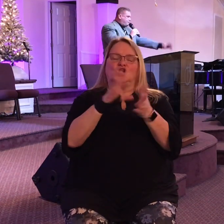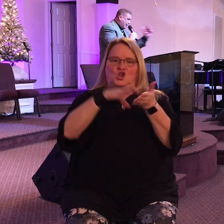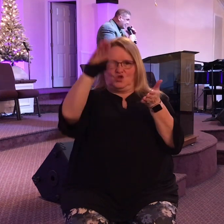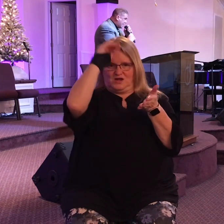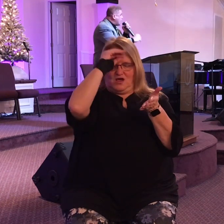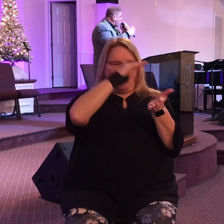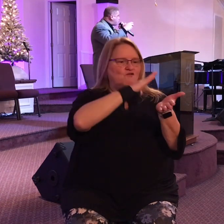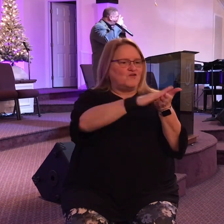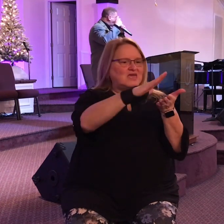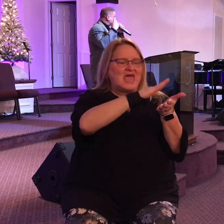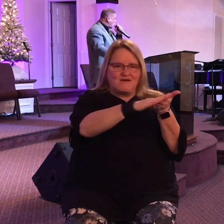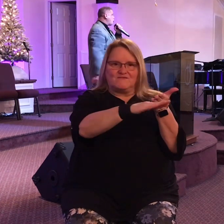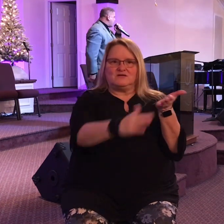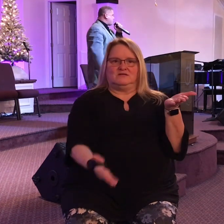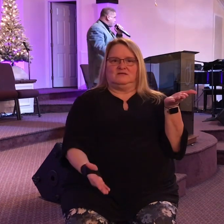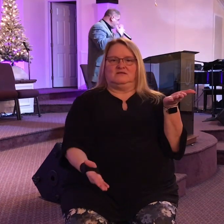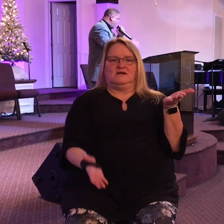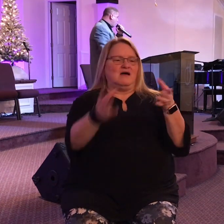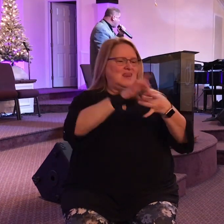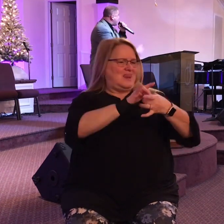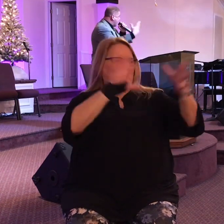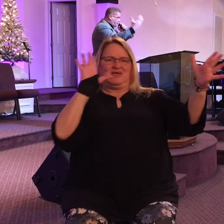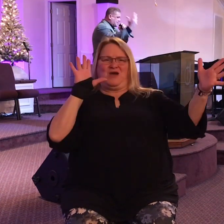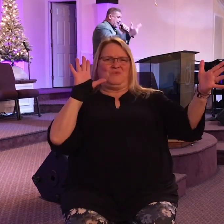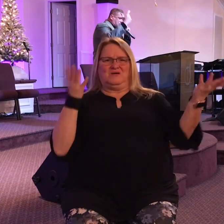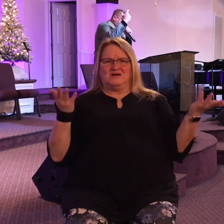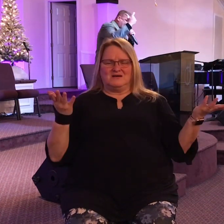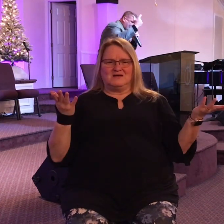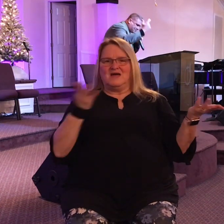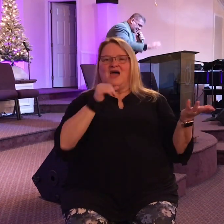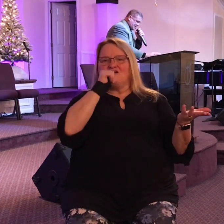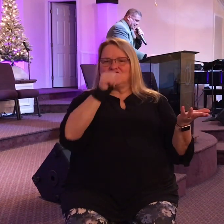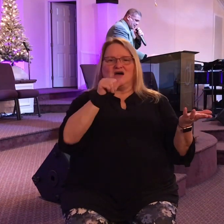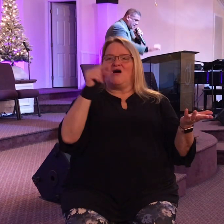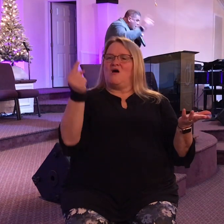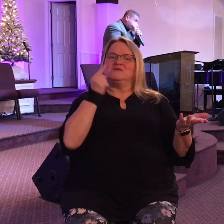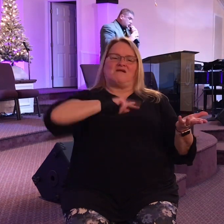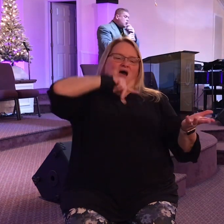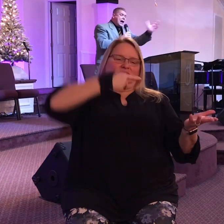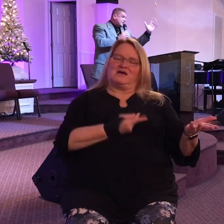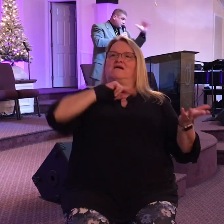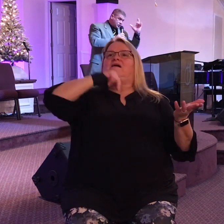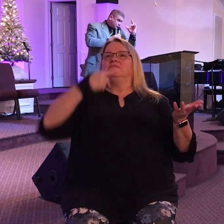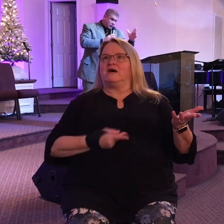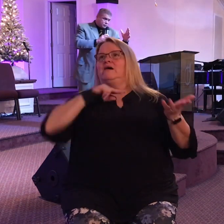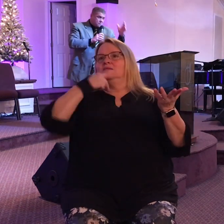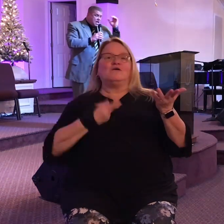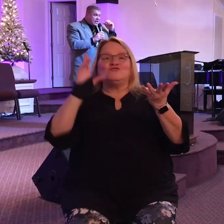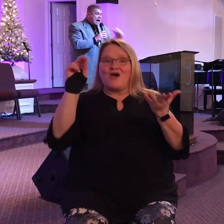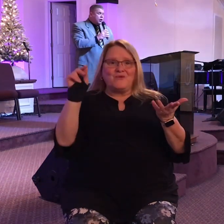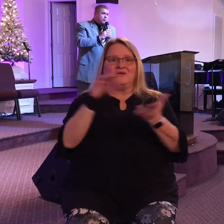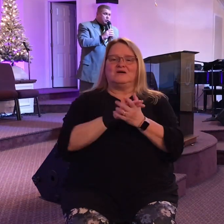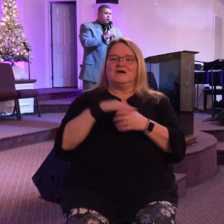easily offended. Not be so tore up from the floor up every time somebody upsets us. There's two passages of